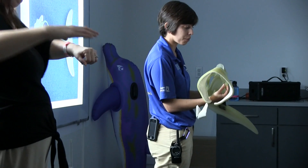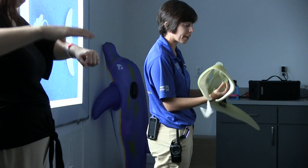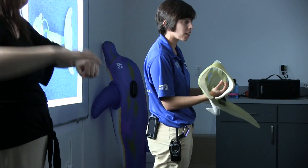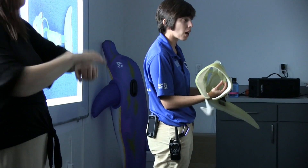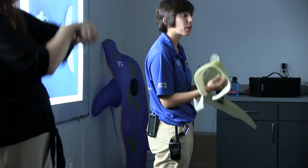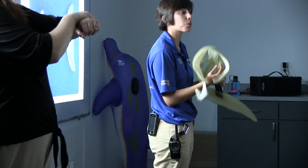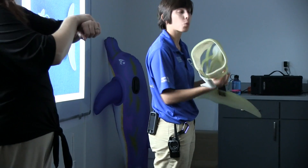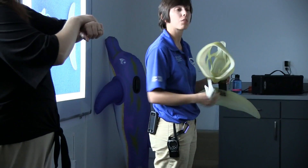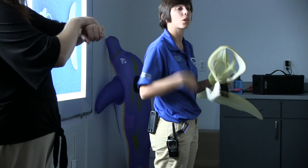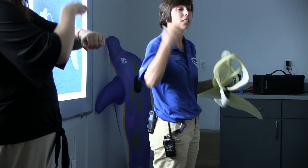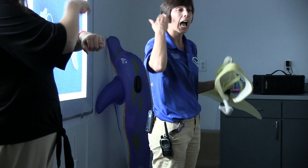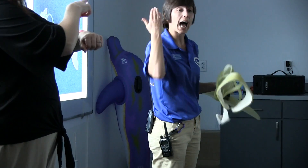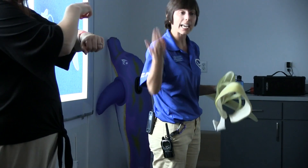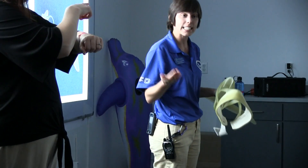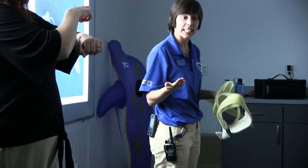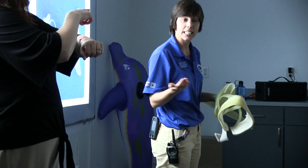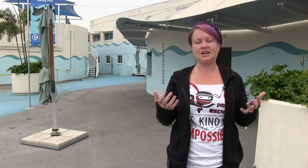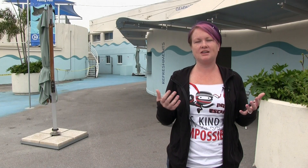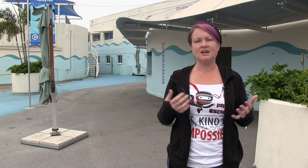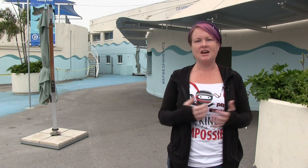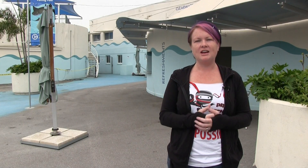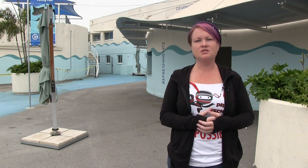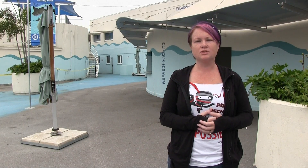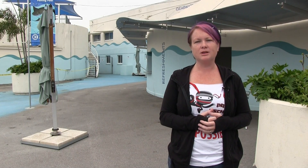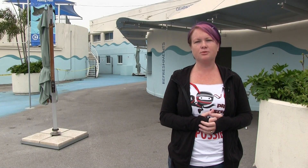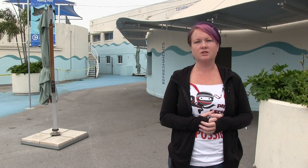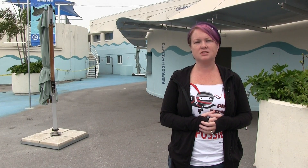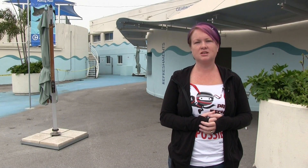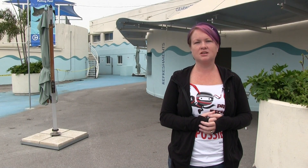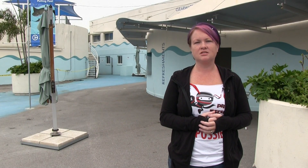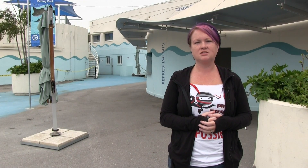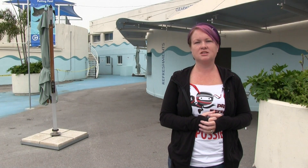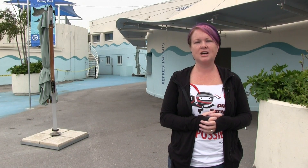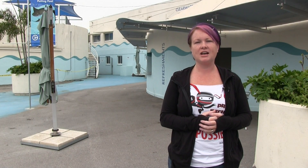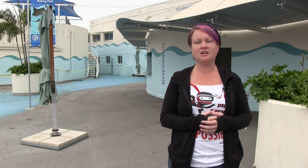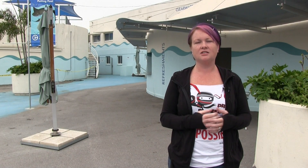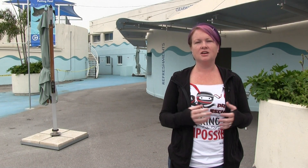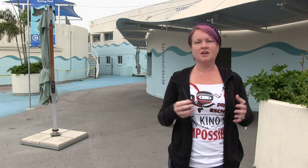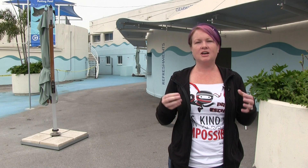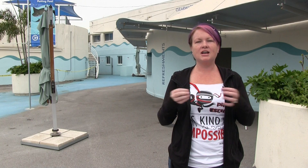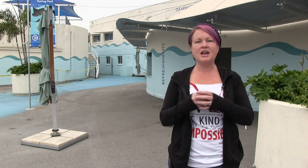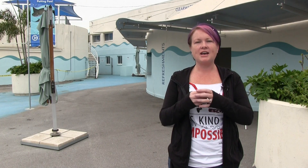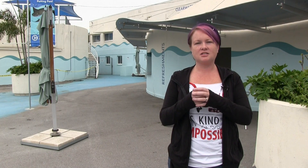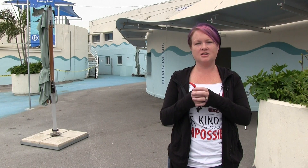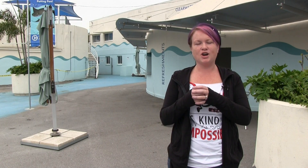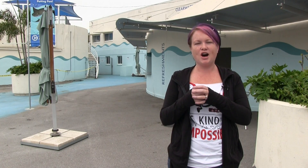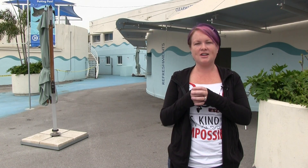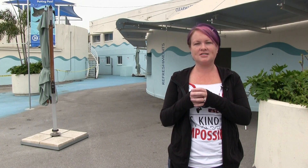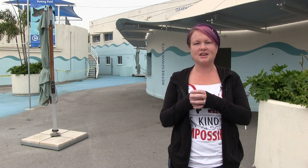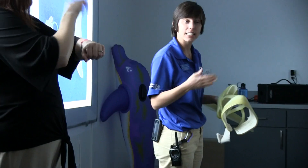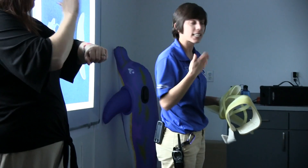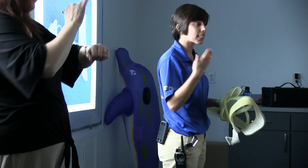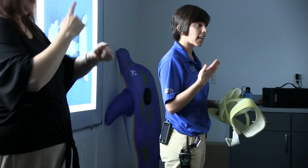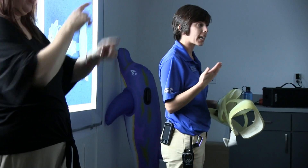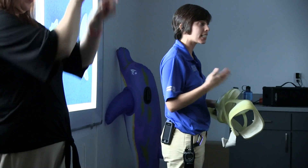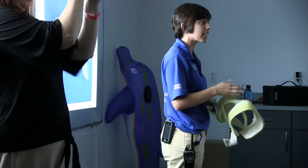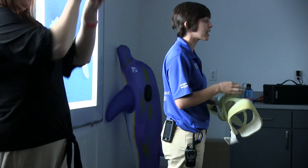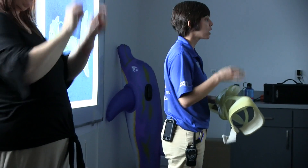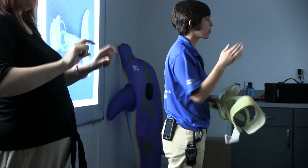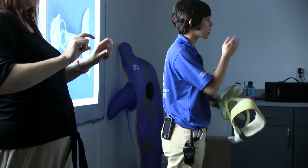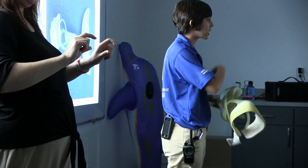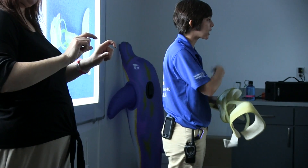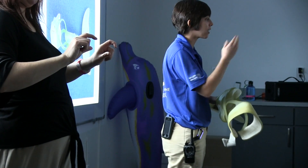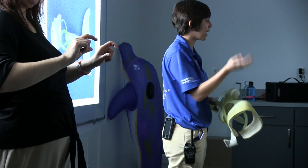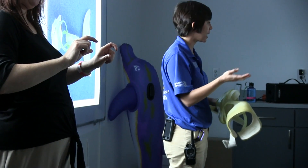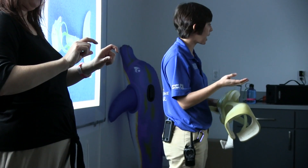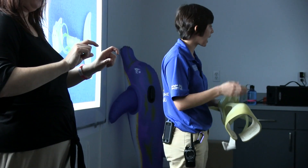here sign language but they're going to learn other subjects and and it's really important to to kind of connect the dots. Just as a scientist